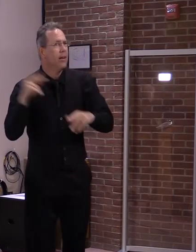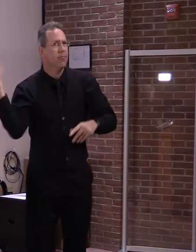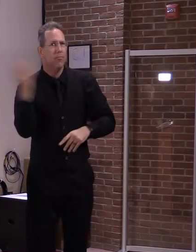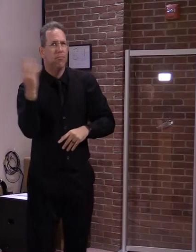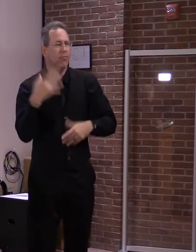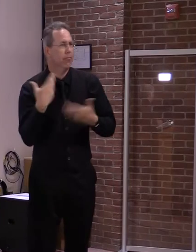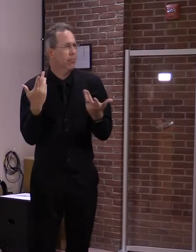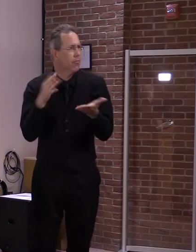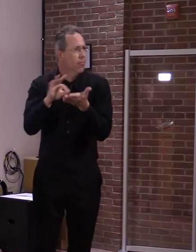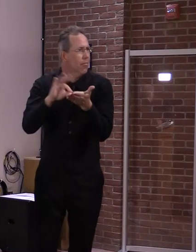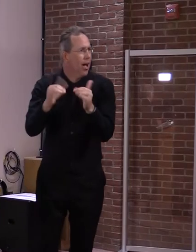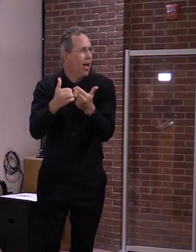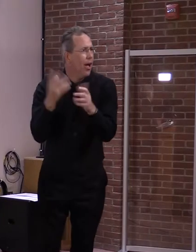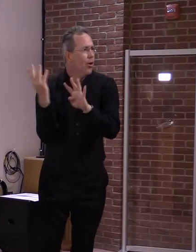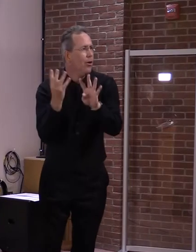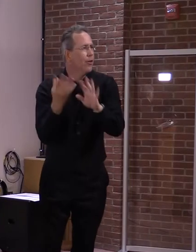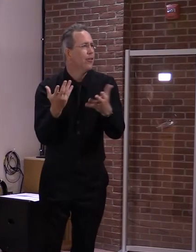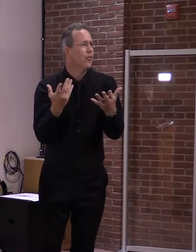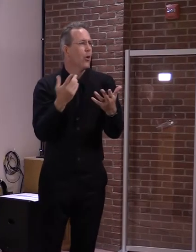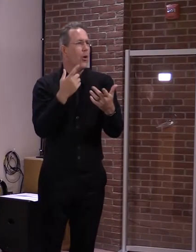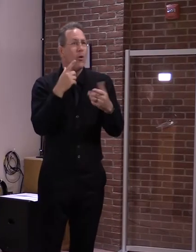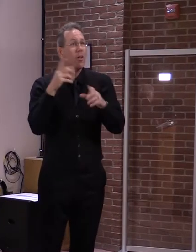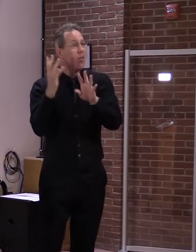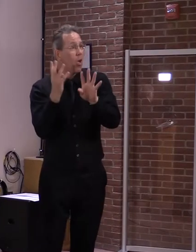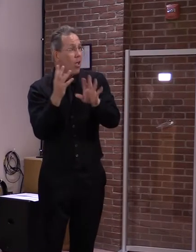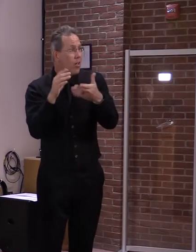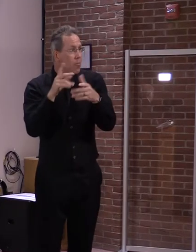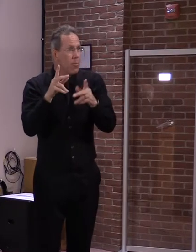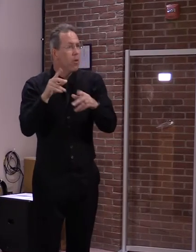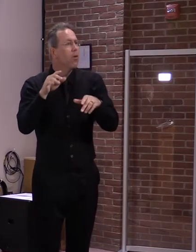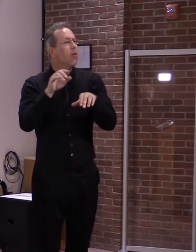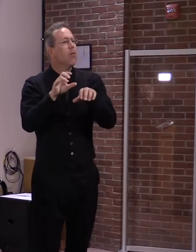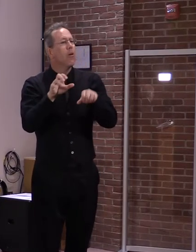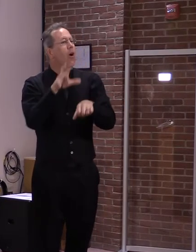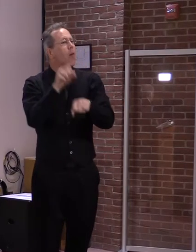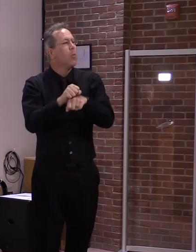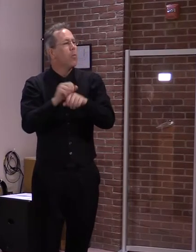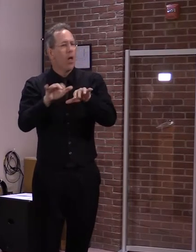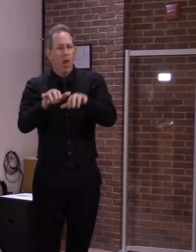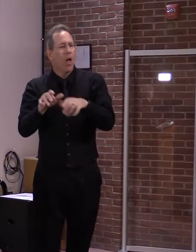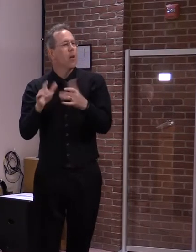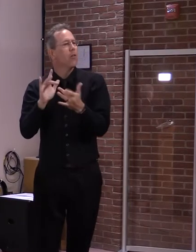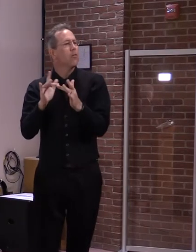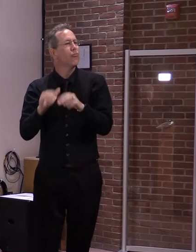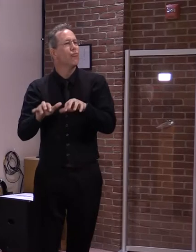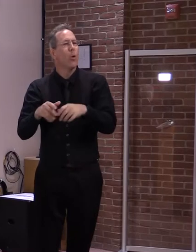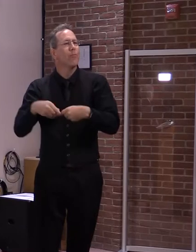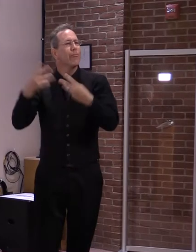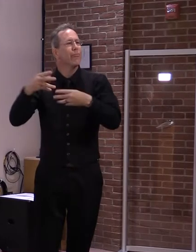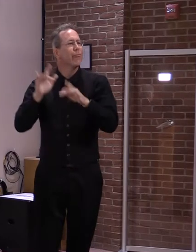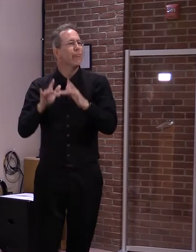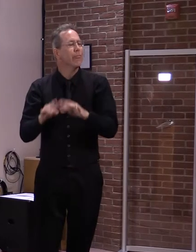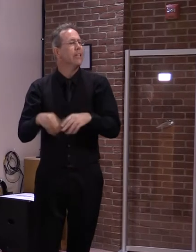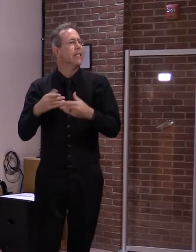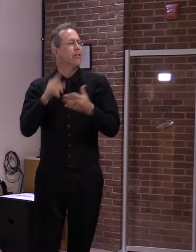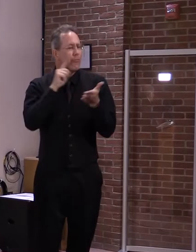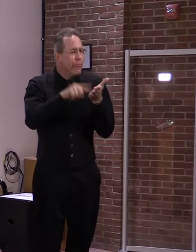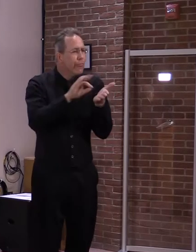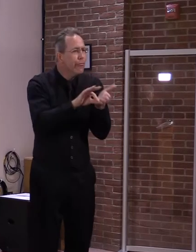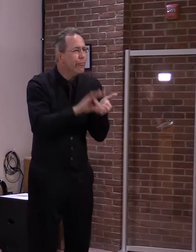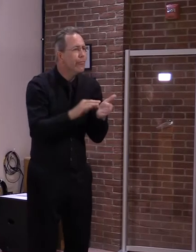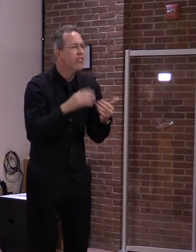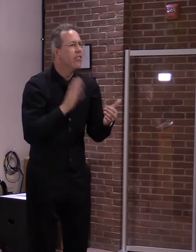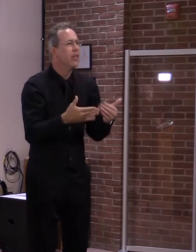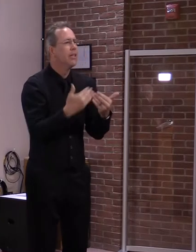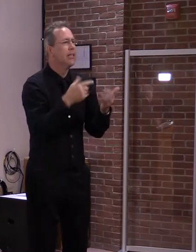our strategy has changed as well. As you know, we are, as I've mentioned on a couple of occasions,